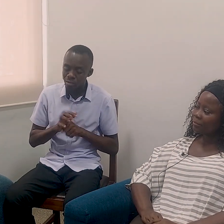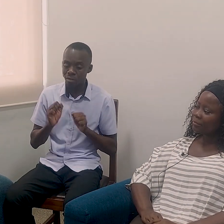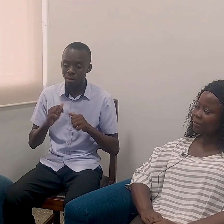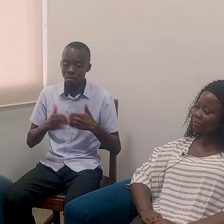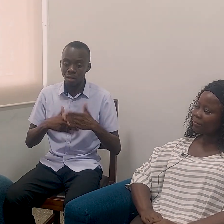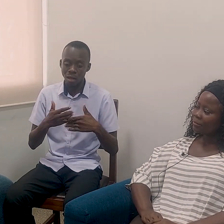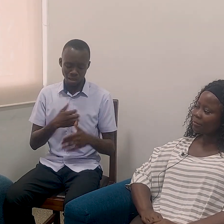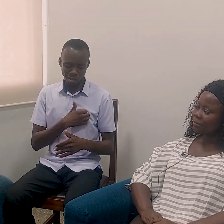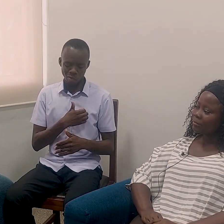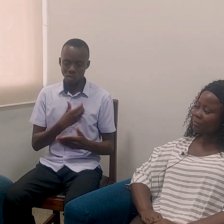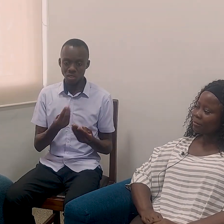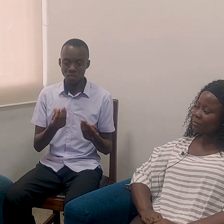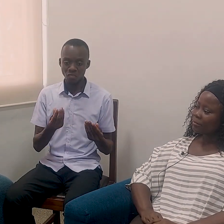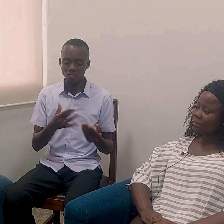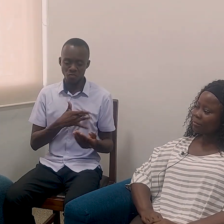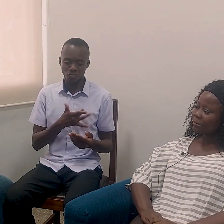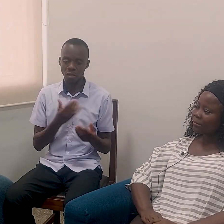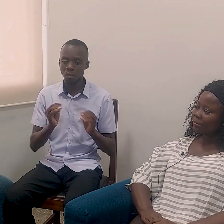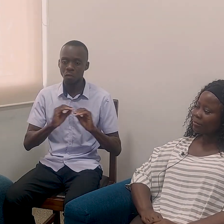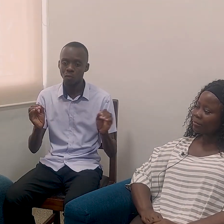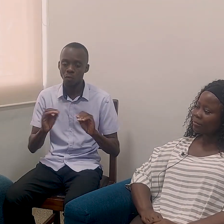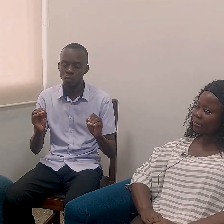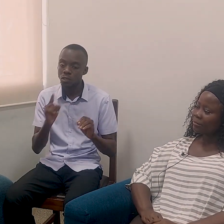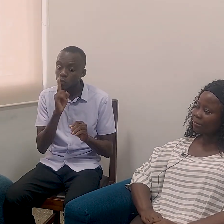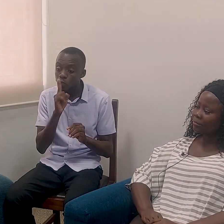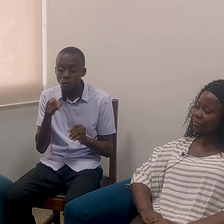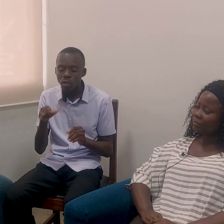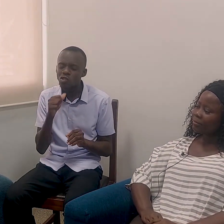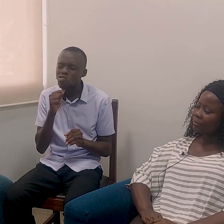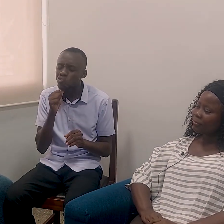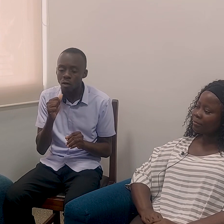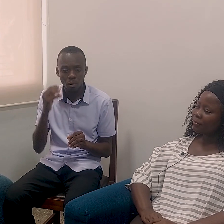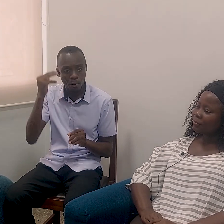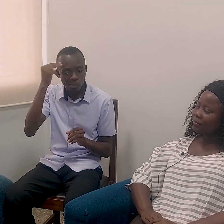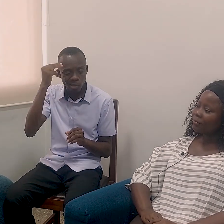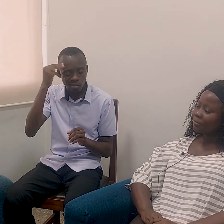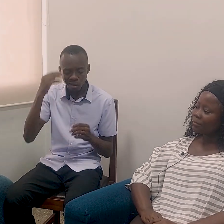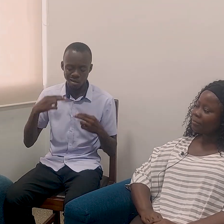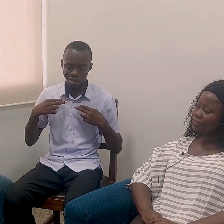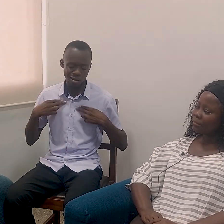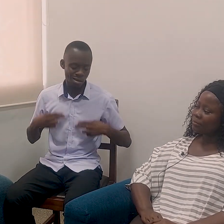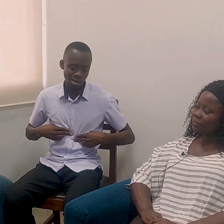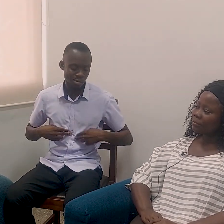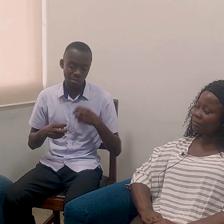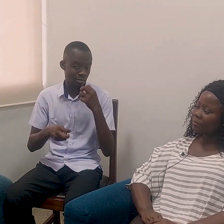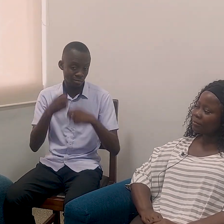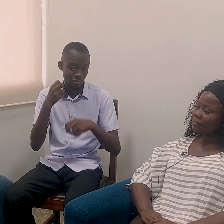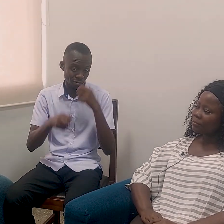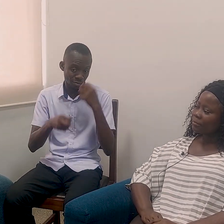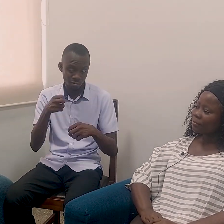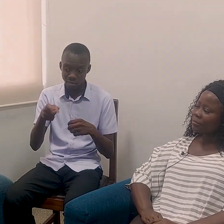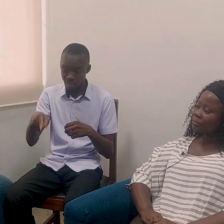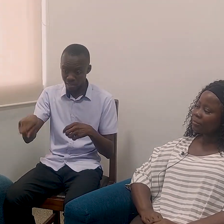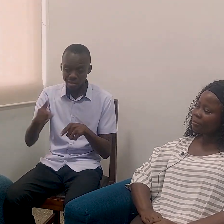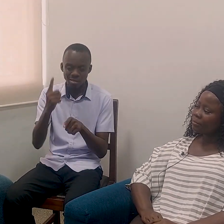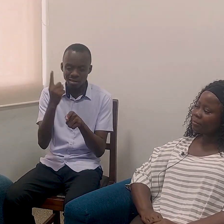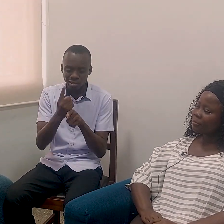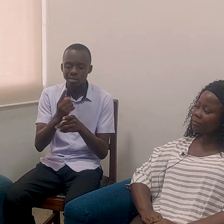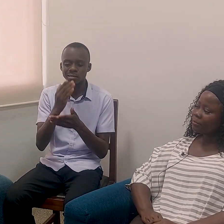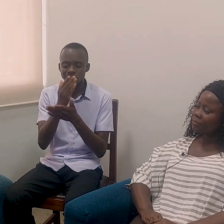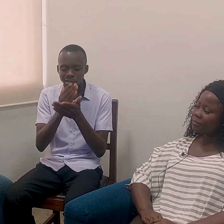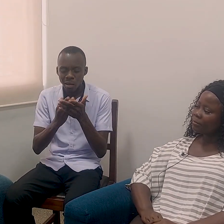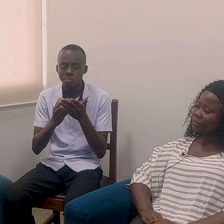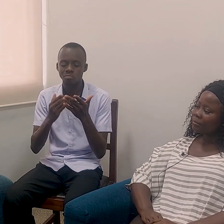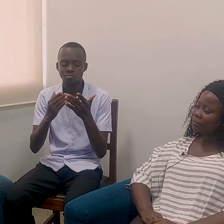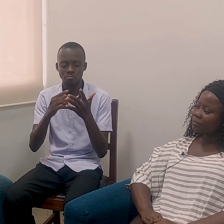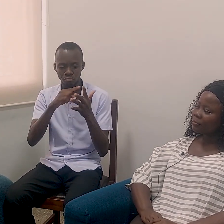well. Yes, that's not really a mental health condition. Those are just symptoms. And that reminds me of one thing. This is what one of my nurses